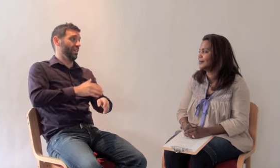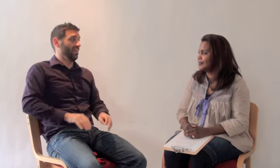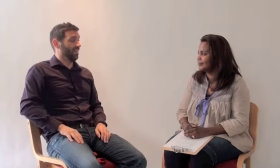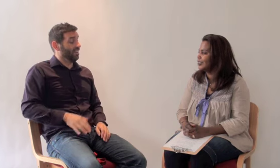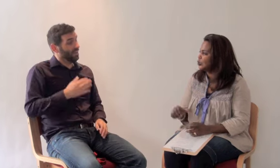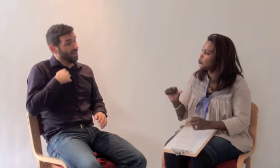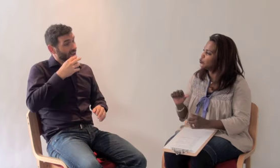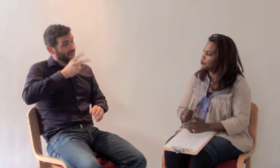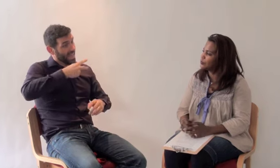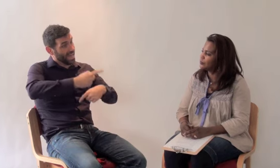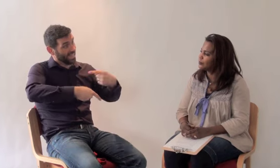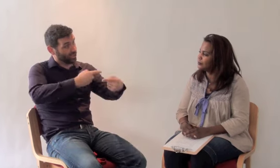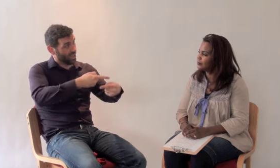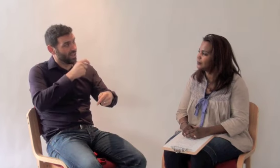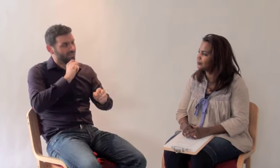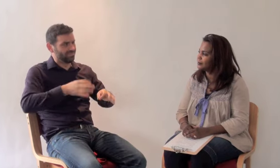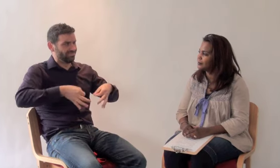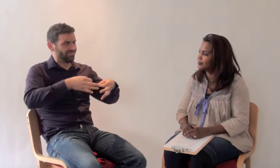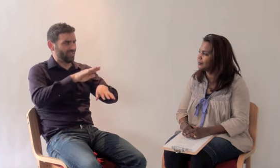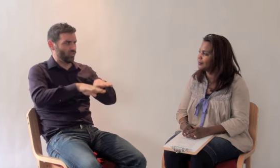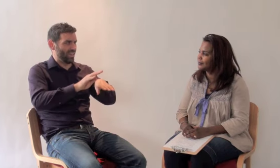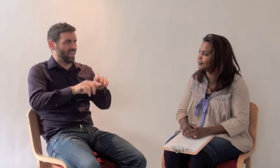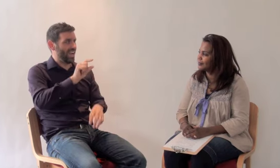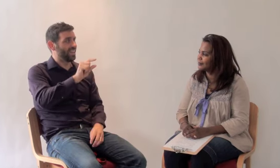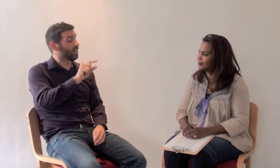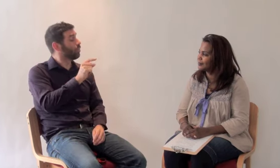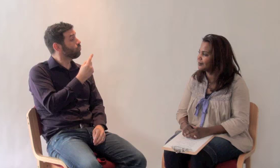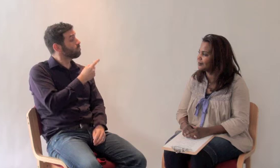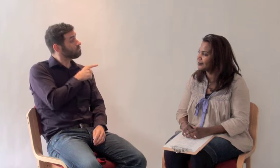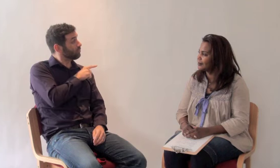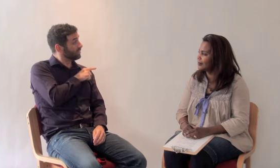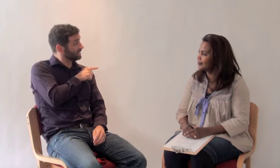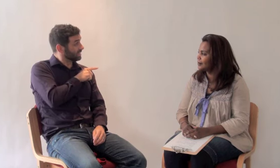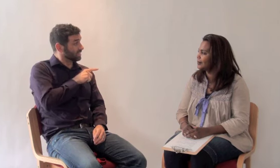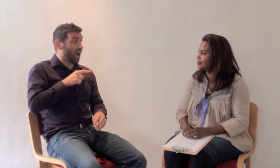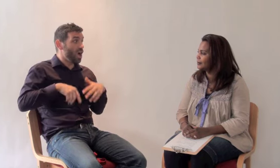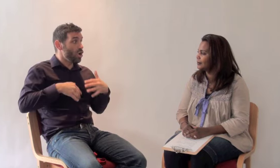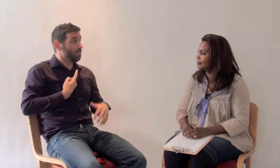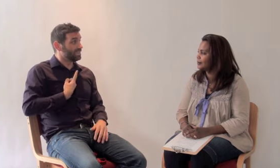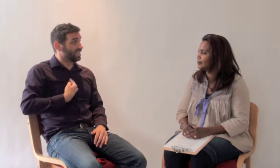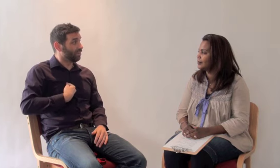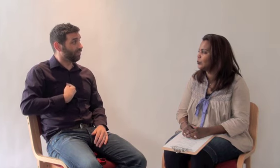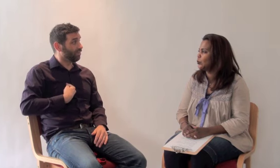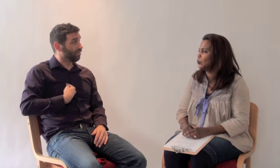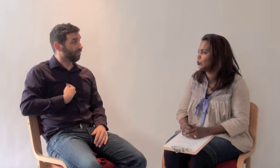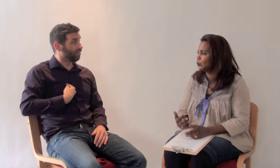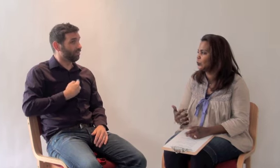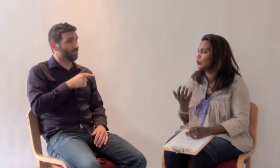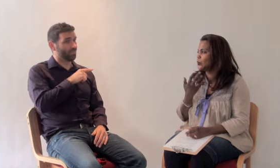started way too early. If I do it again next year, I would definitely delay the start of training a little bit. It was the main reason